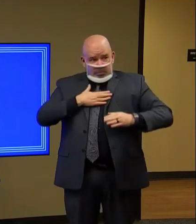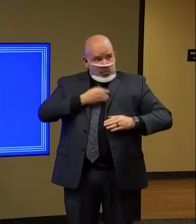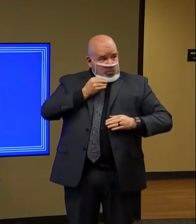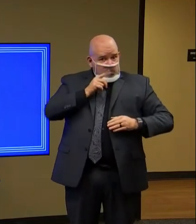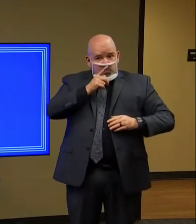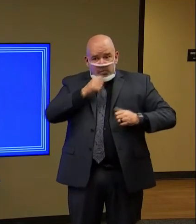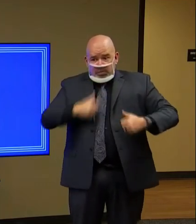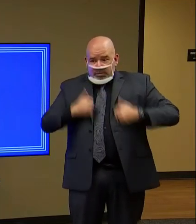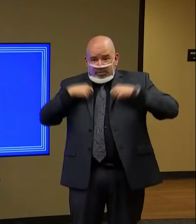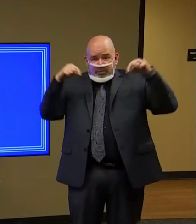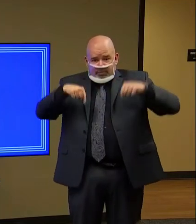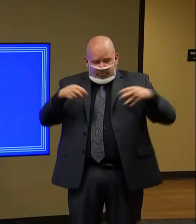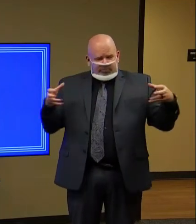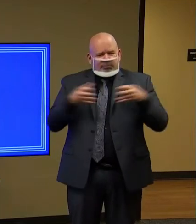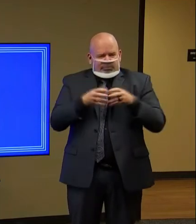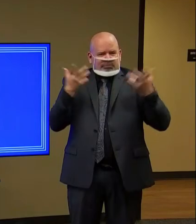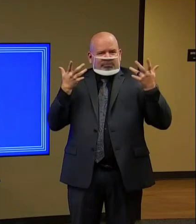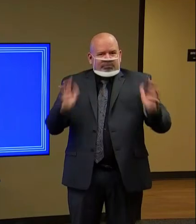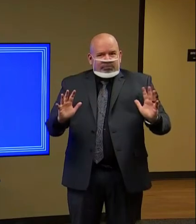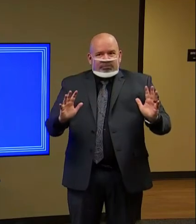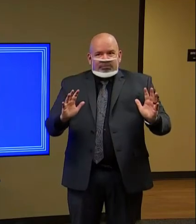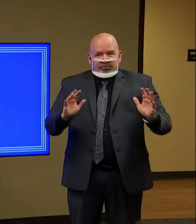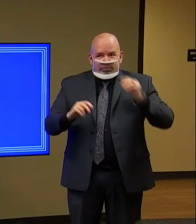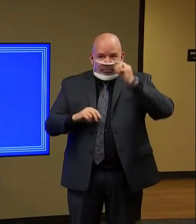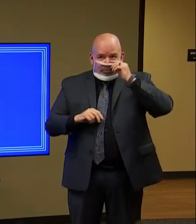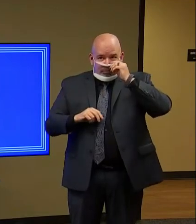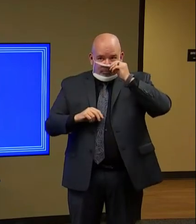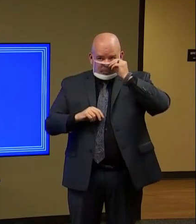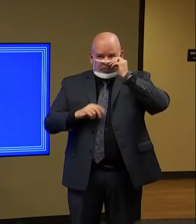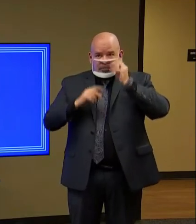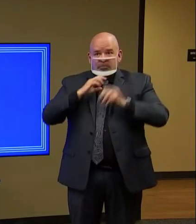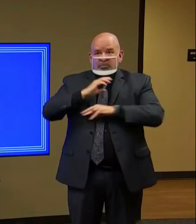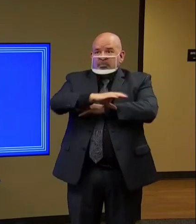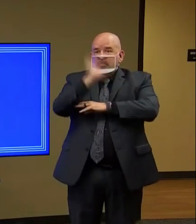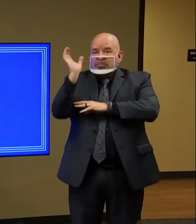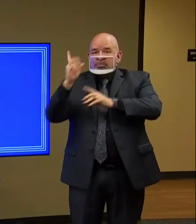personal note, my Christmas I will celebrate with just the